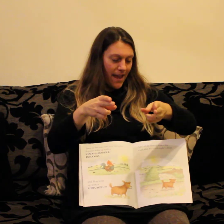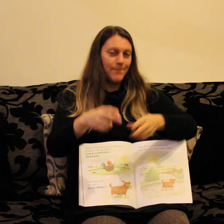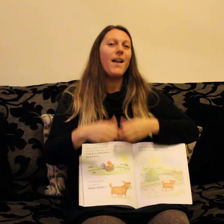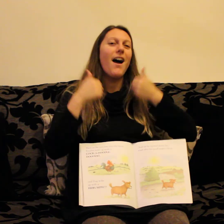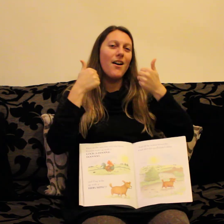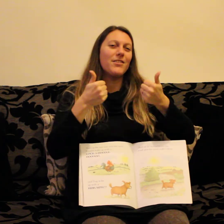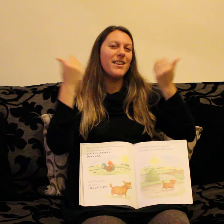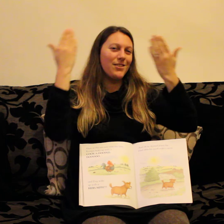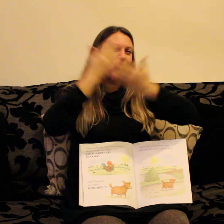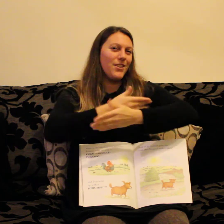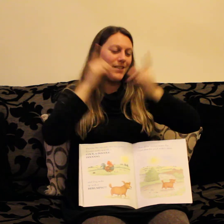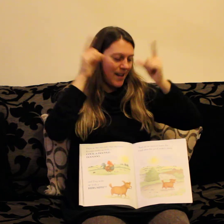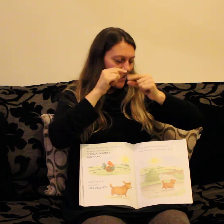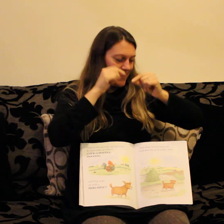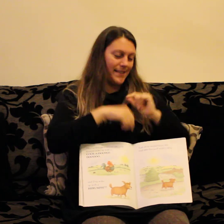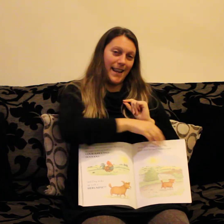lane after his good night's sleep.